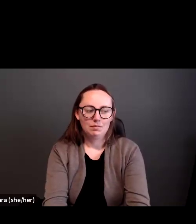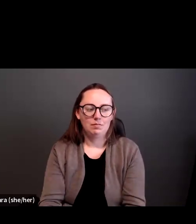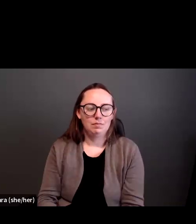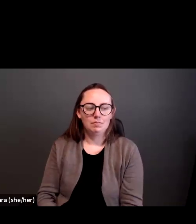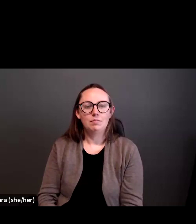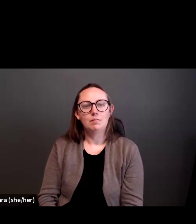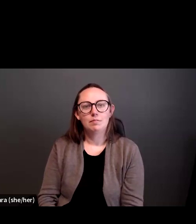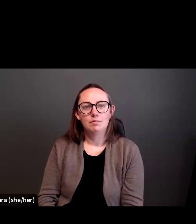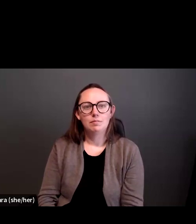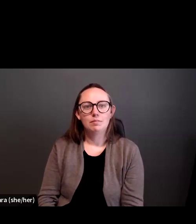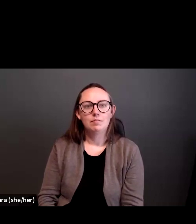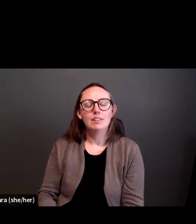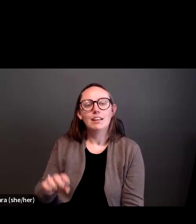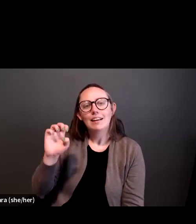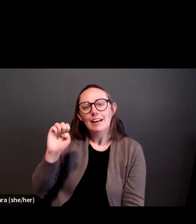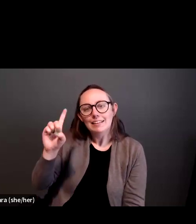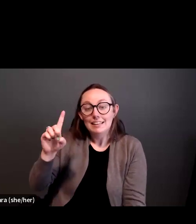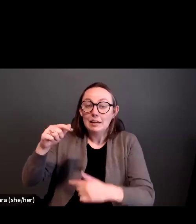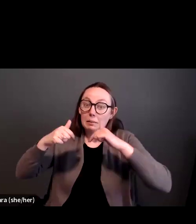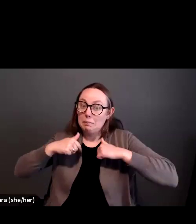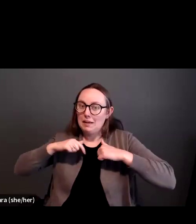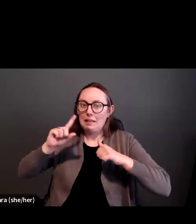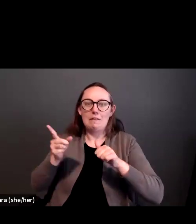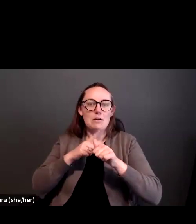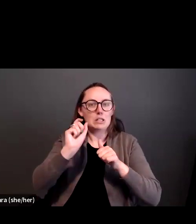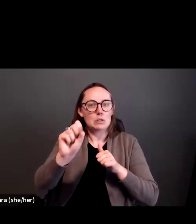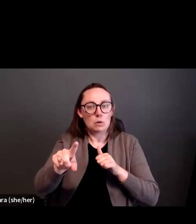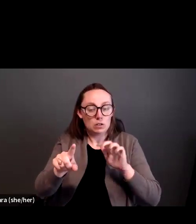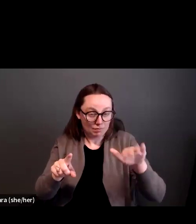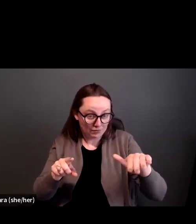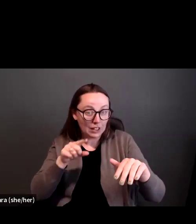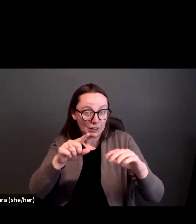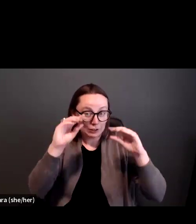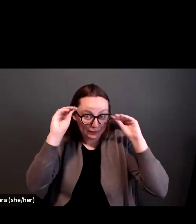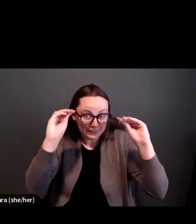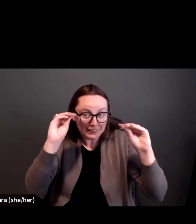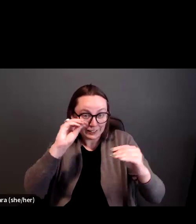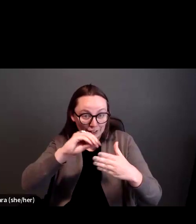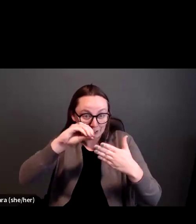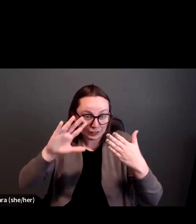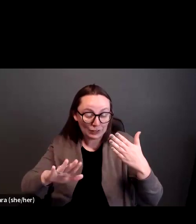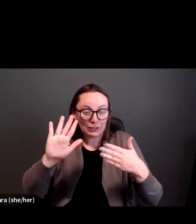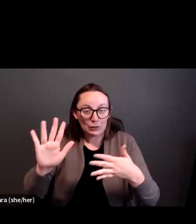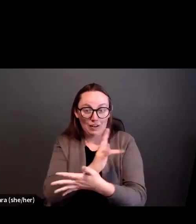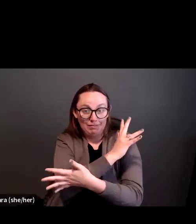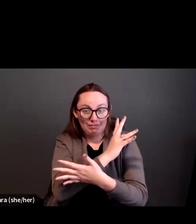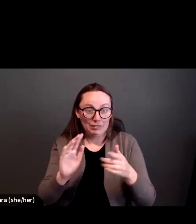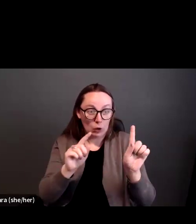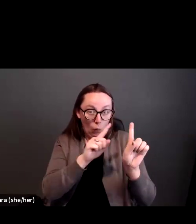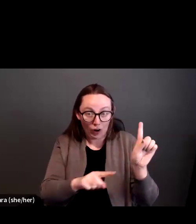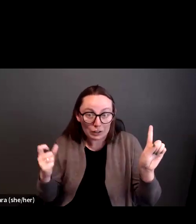I think I had the first question in the chat. All right. It was, do you take the time to teach your students why all your dials go to